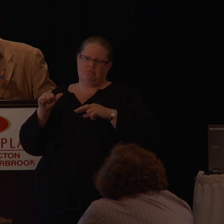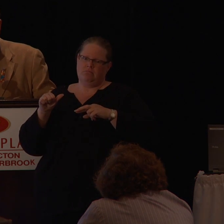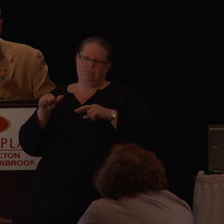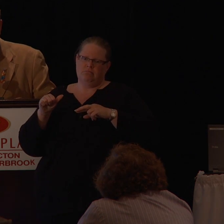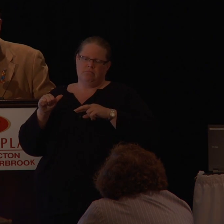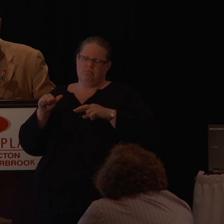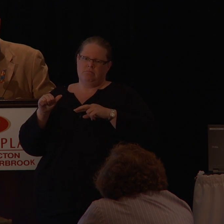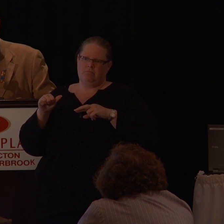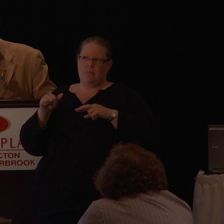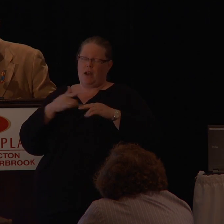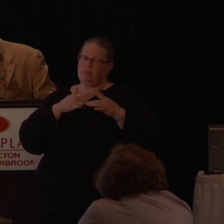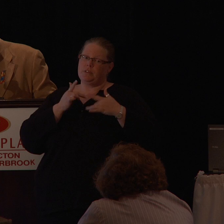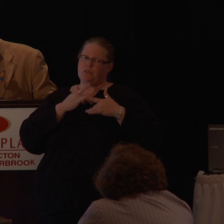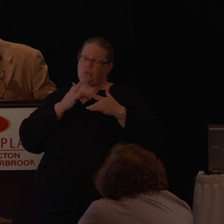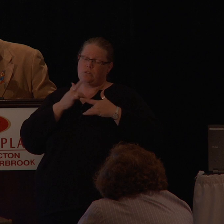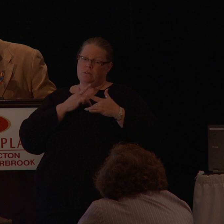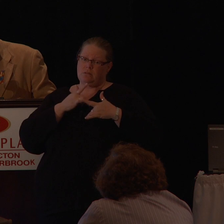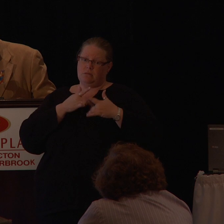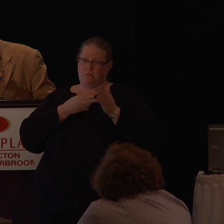And I'm very concerned about that.